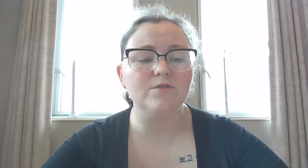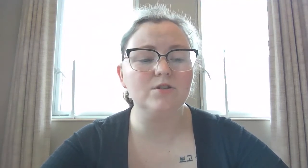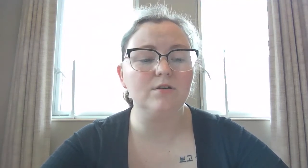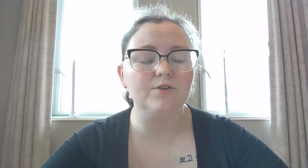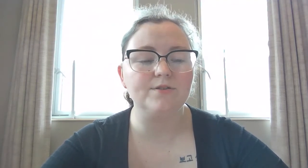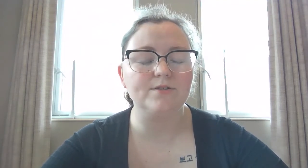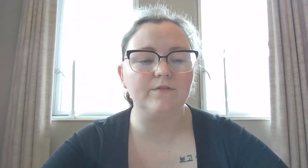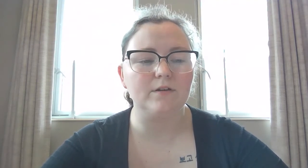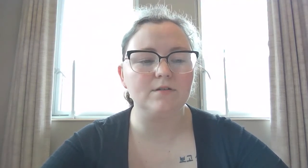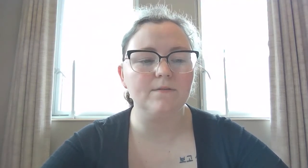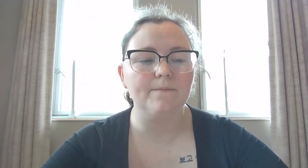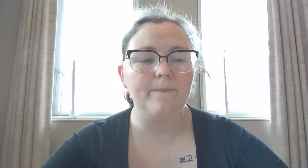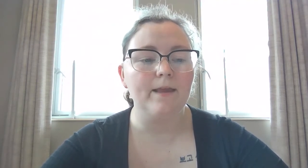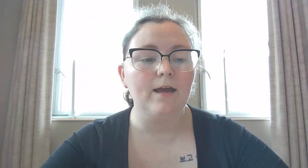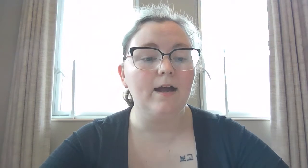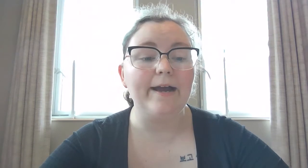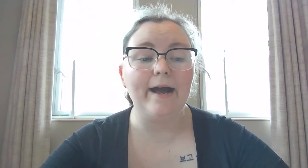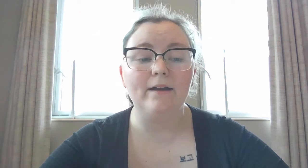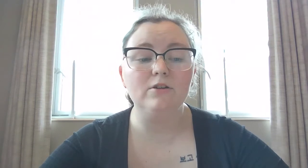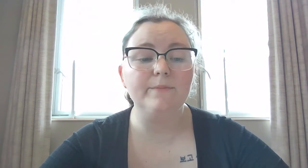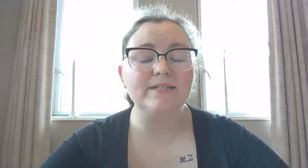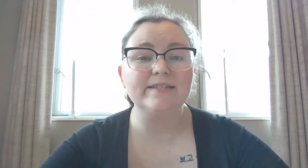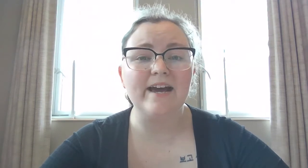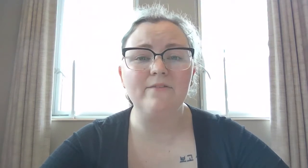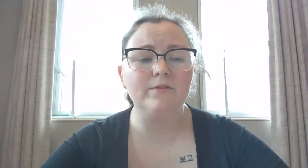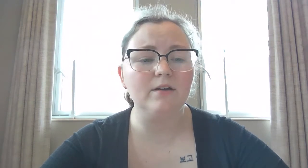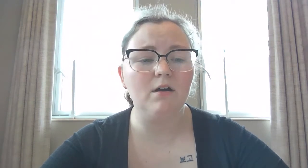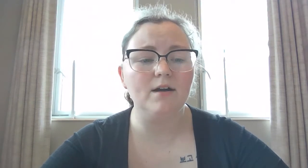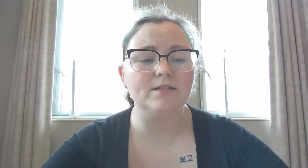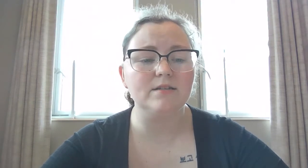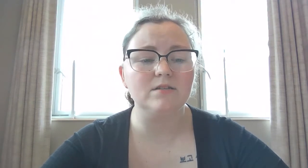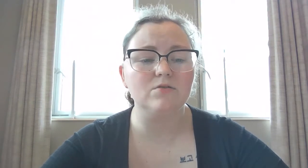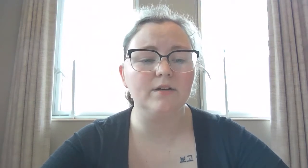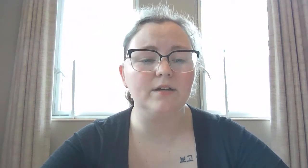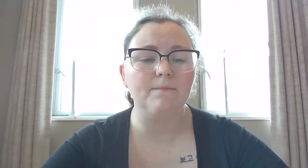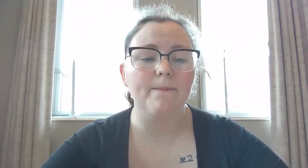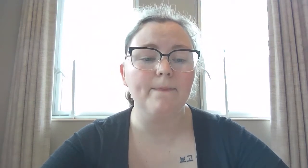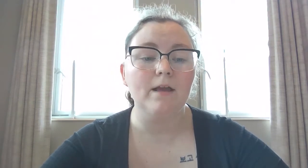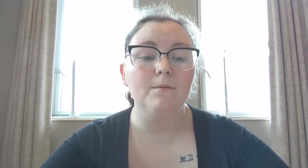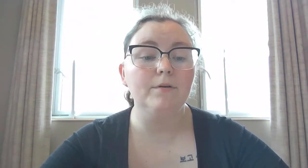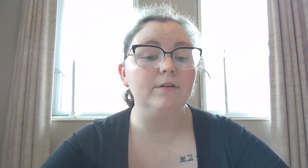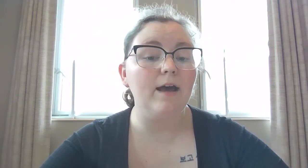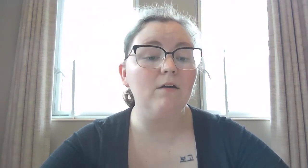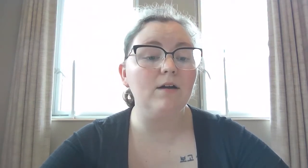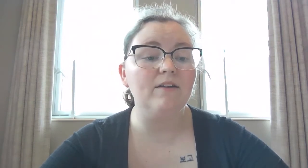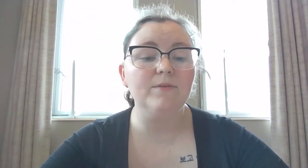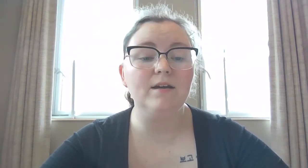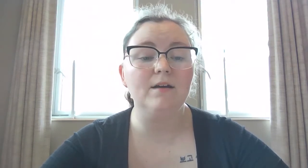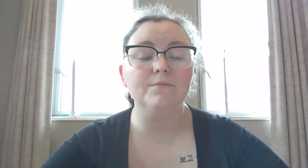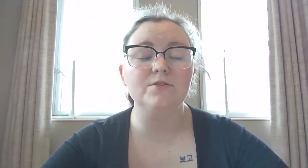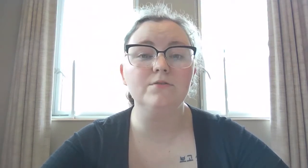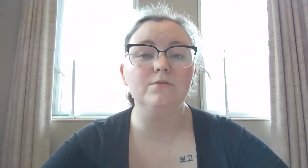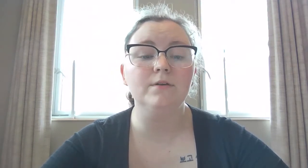your servant. I had only my staff when I crossed this Jordan, but now I have become two